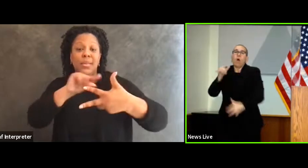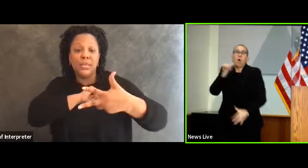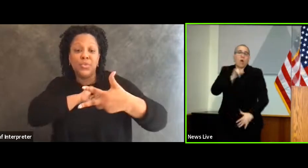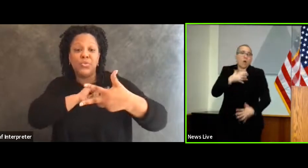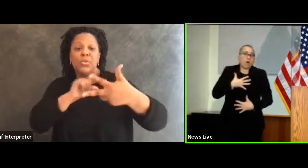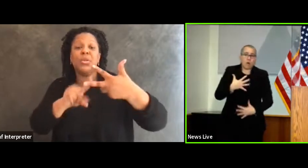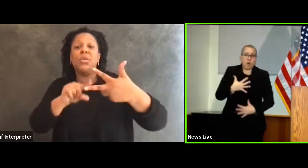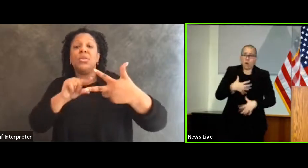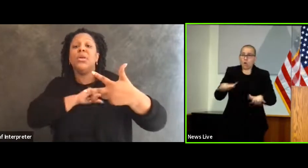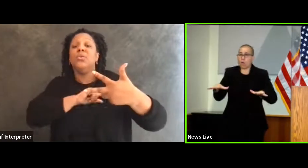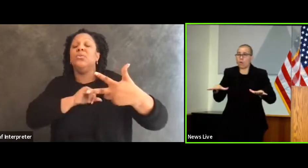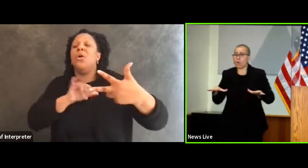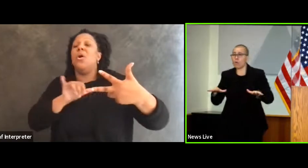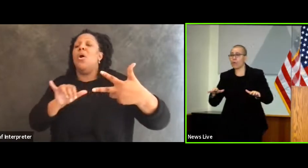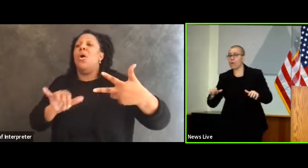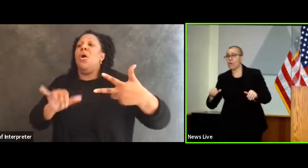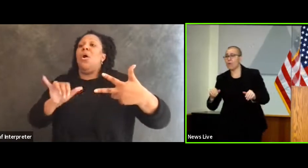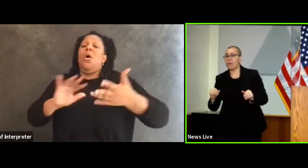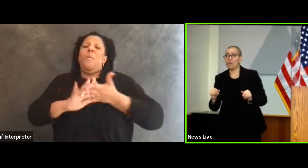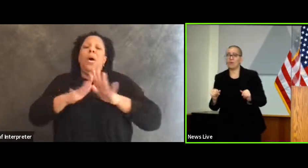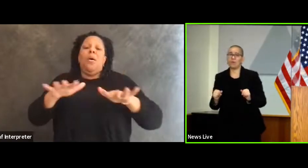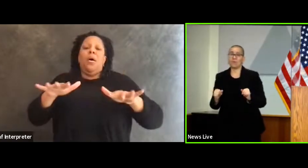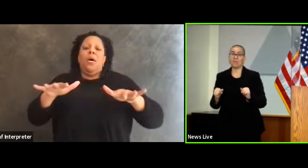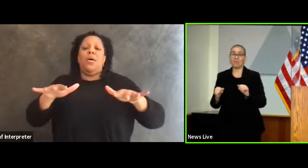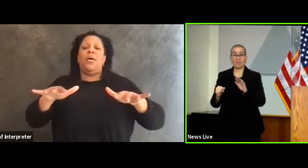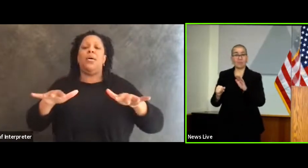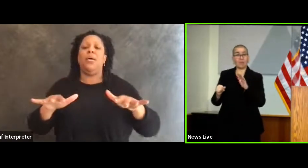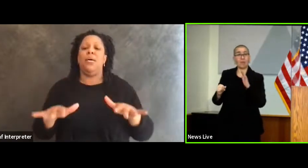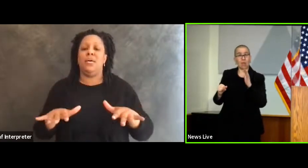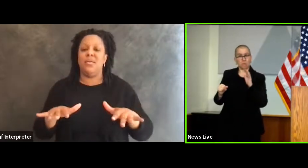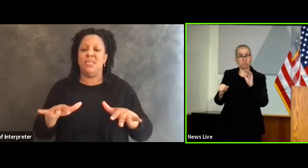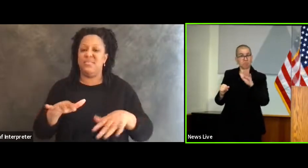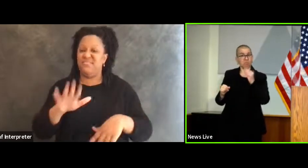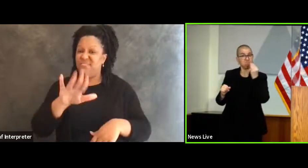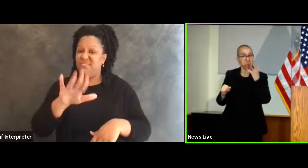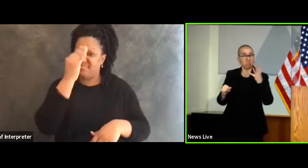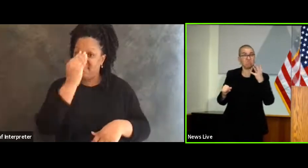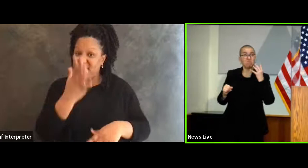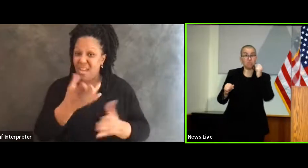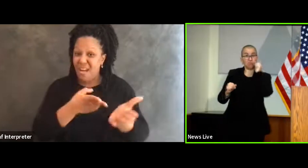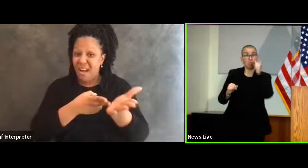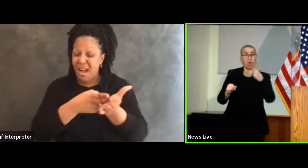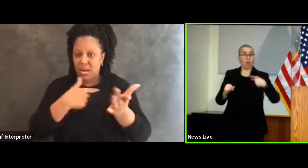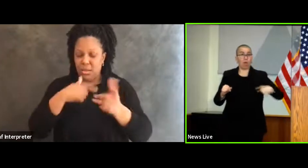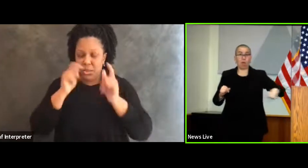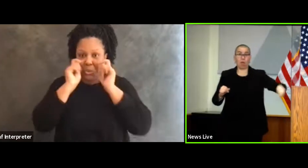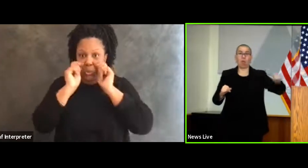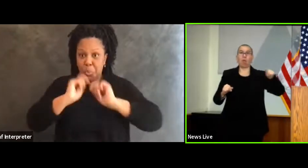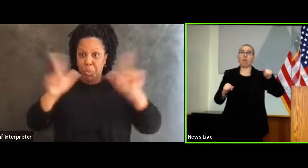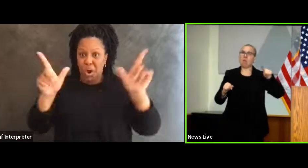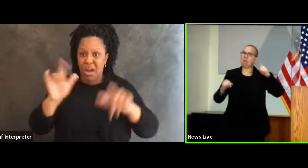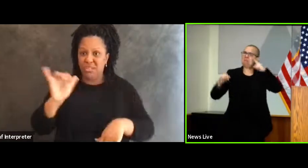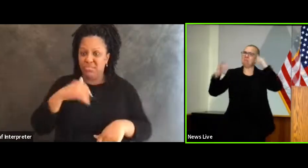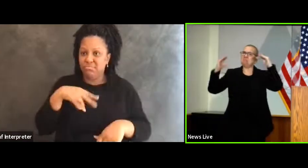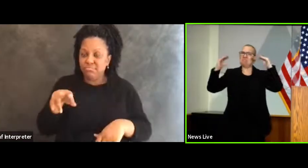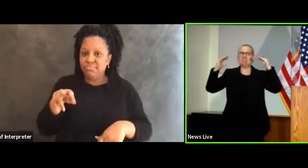honest, was also a surprise for many of us who were expecting a different outcome.